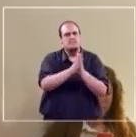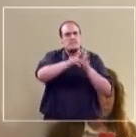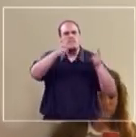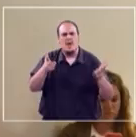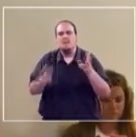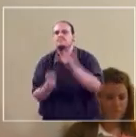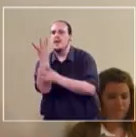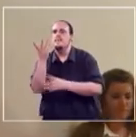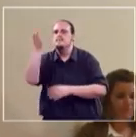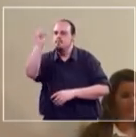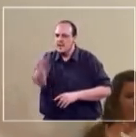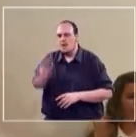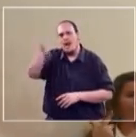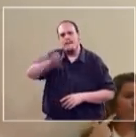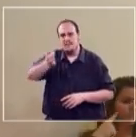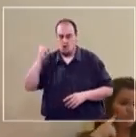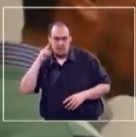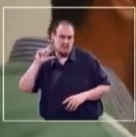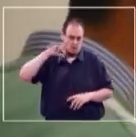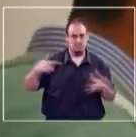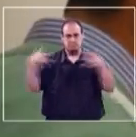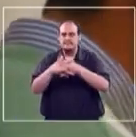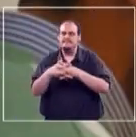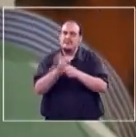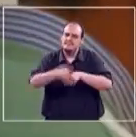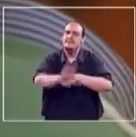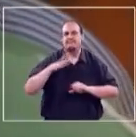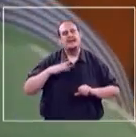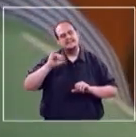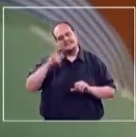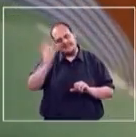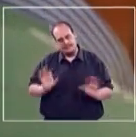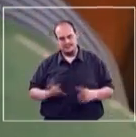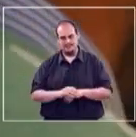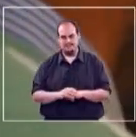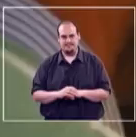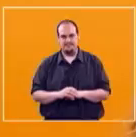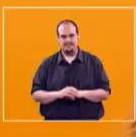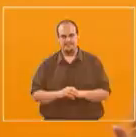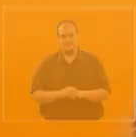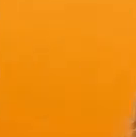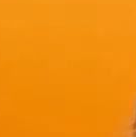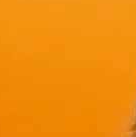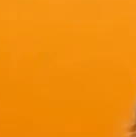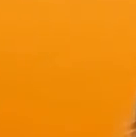Video books are created by a deaf and hearing specialist, and it's recognized there's still work to do.